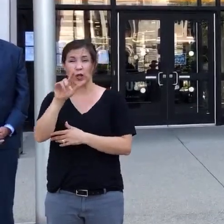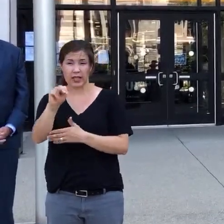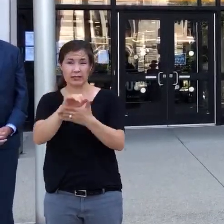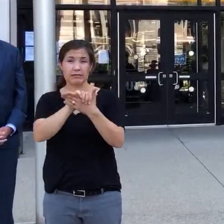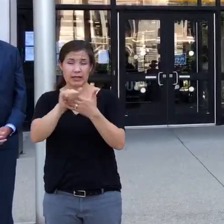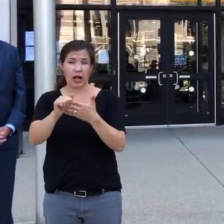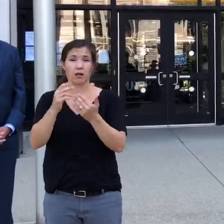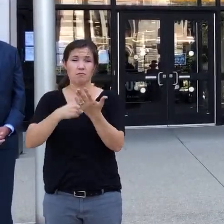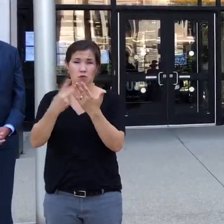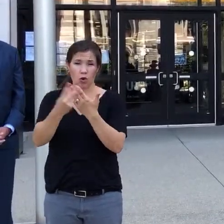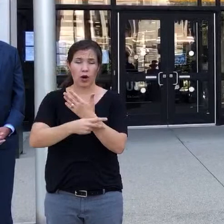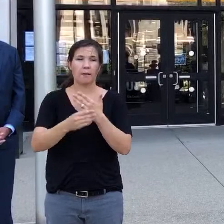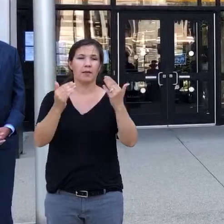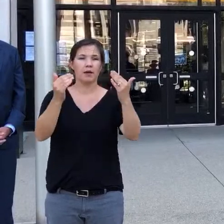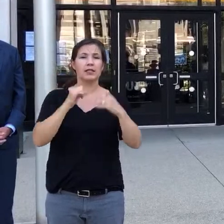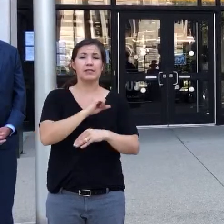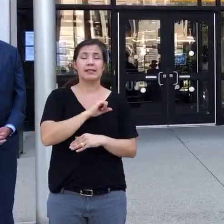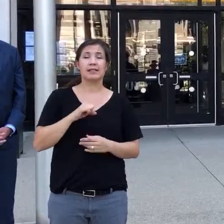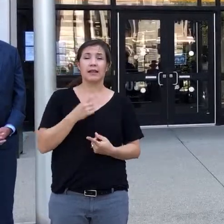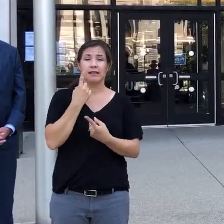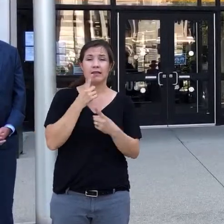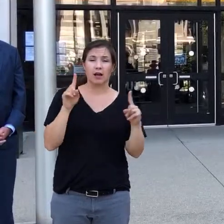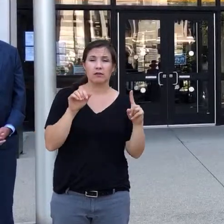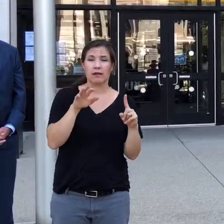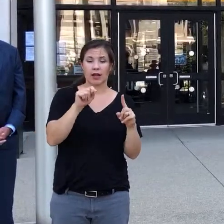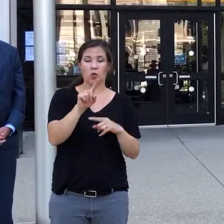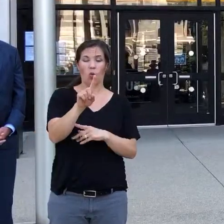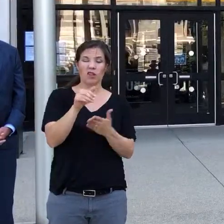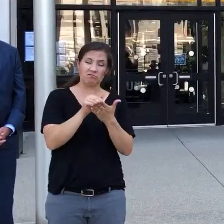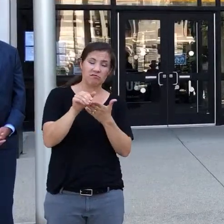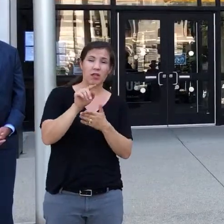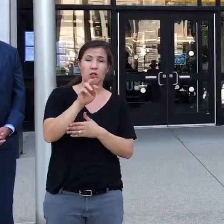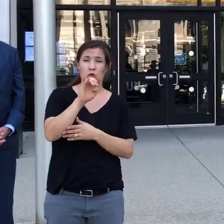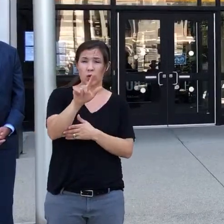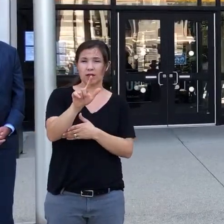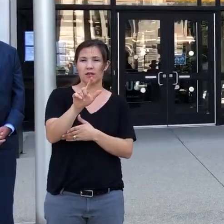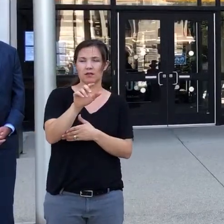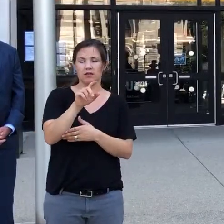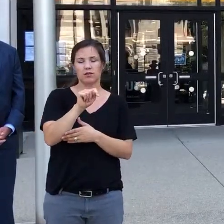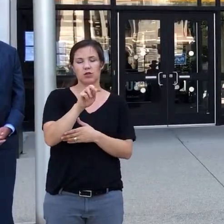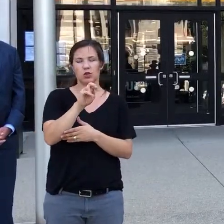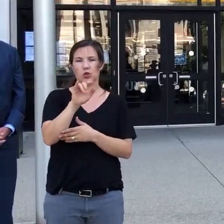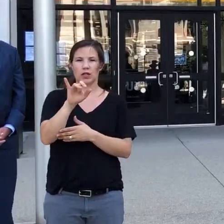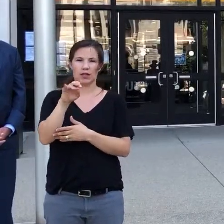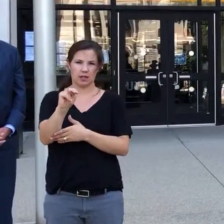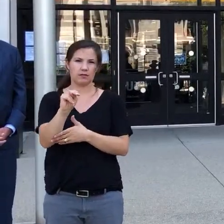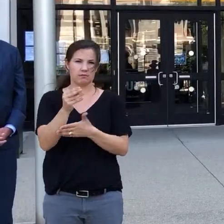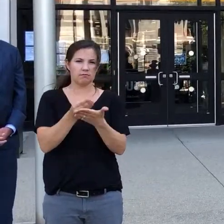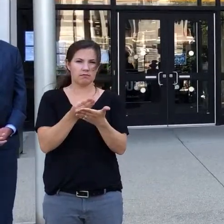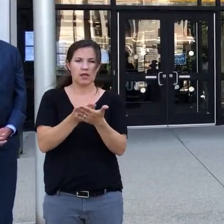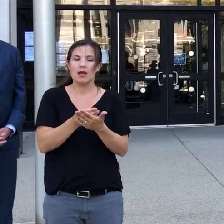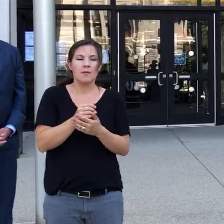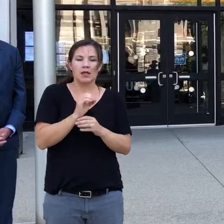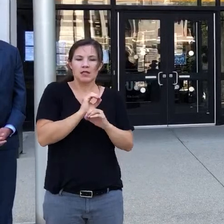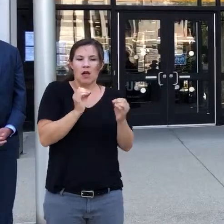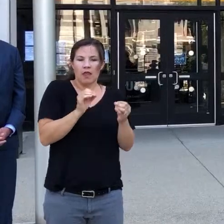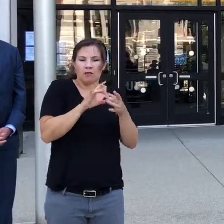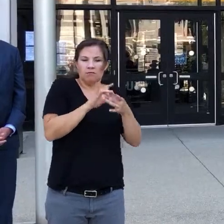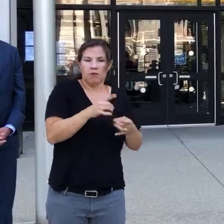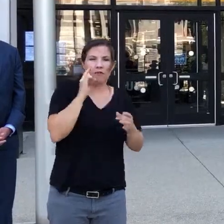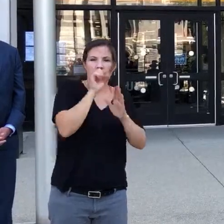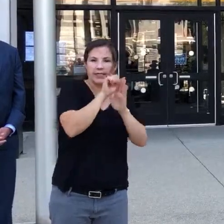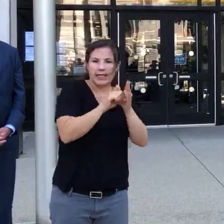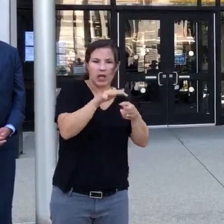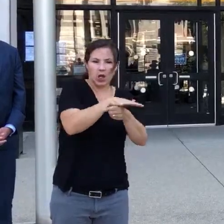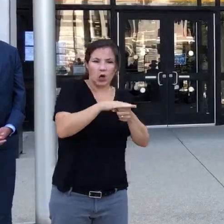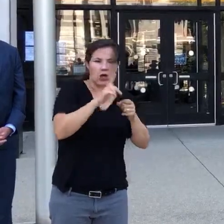trillion program. The Senate Act does not continue any funding for local governments or state governments. That cannot happen.